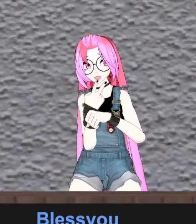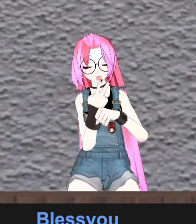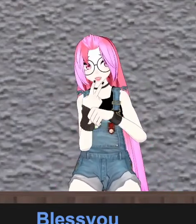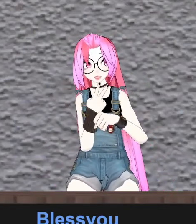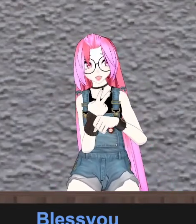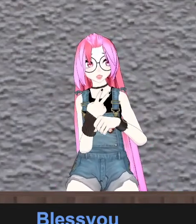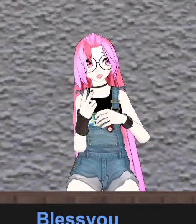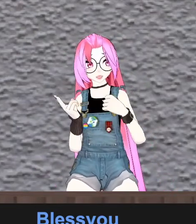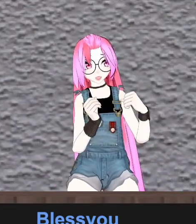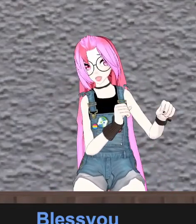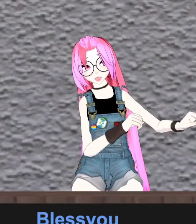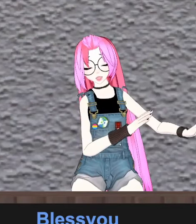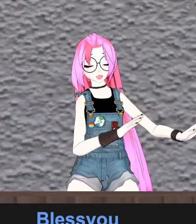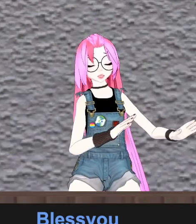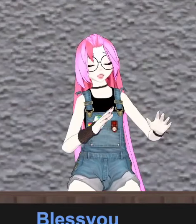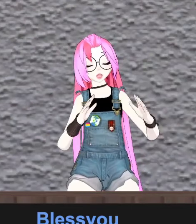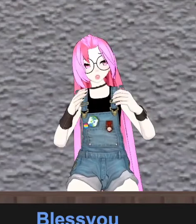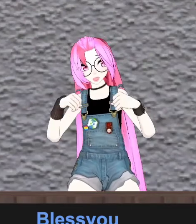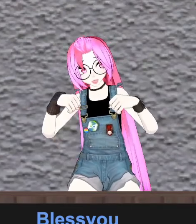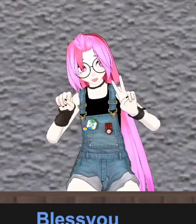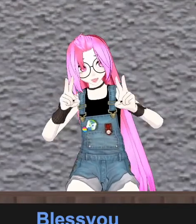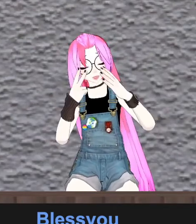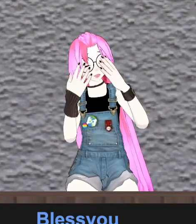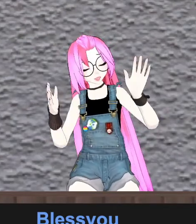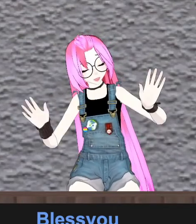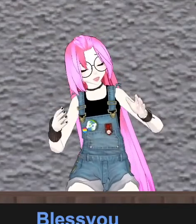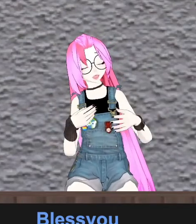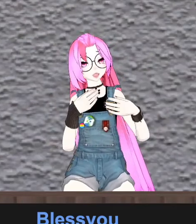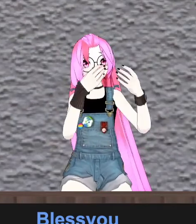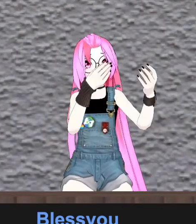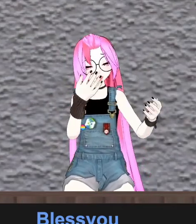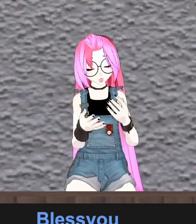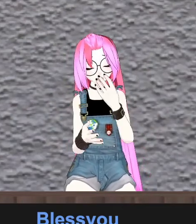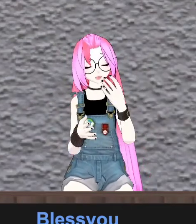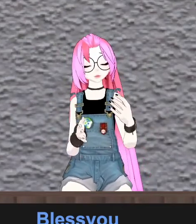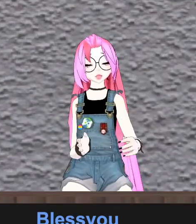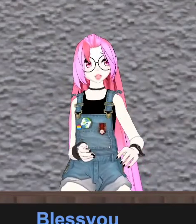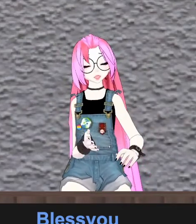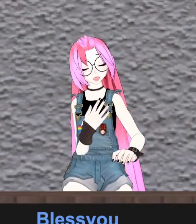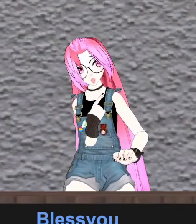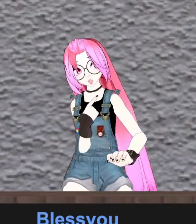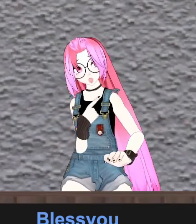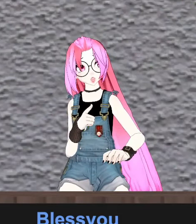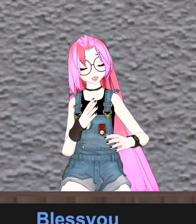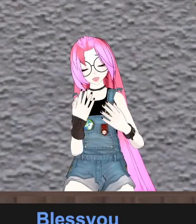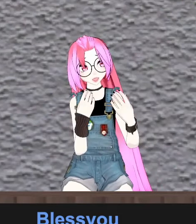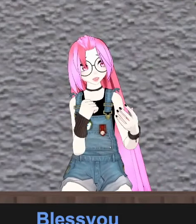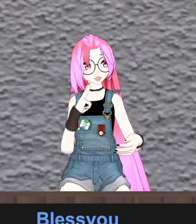use it anymore and say, I'm not going to use it anymore, which then opens up the opportunity to be given a new one. And then you could say, maybe if a deaf person,